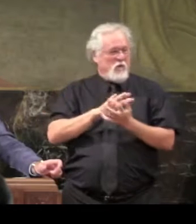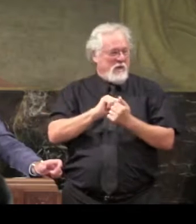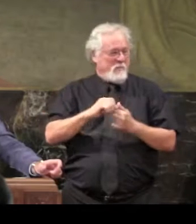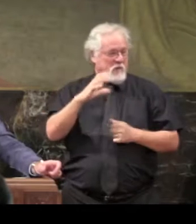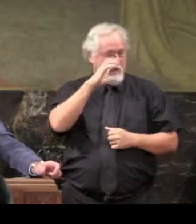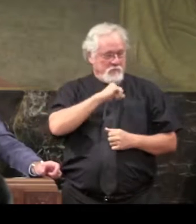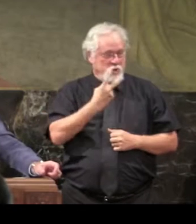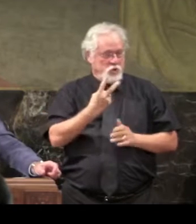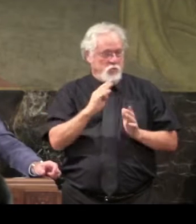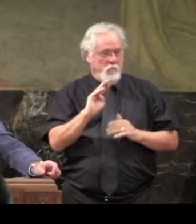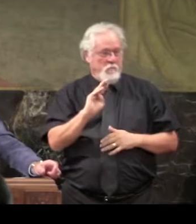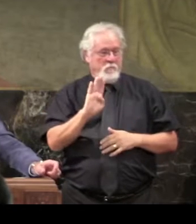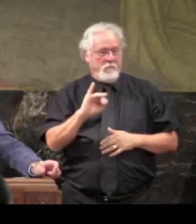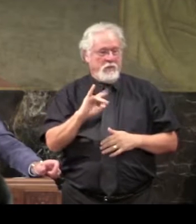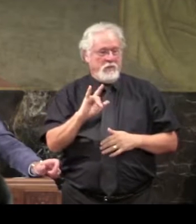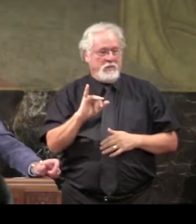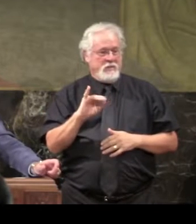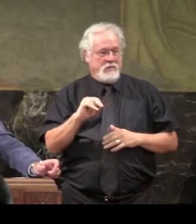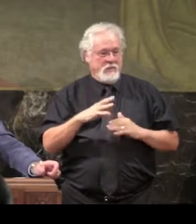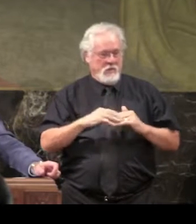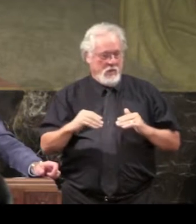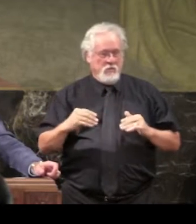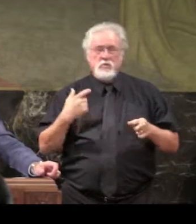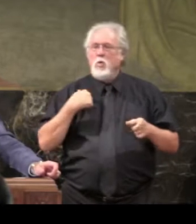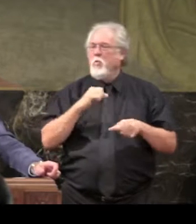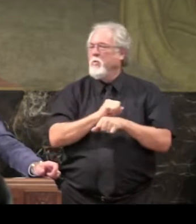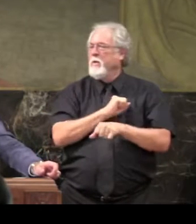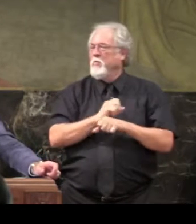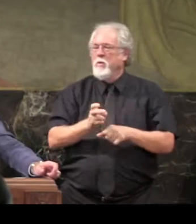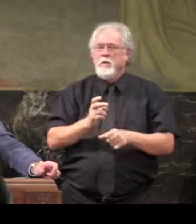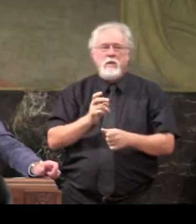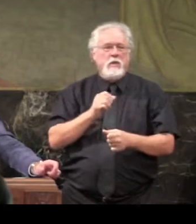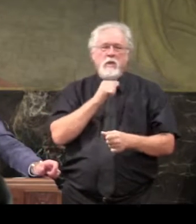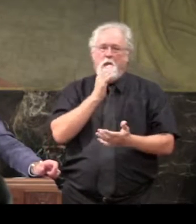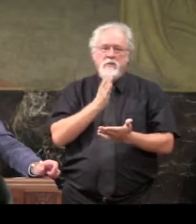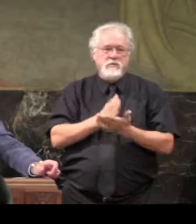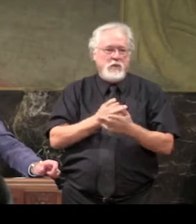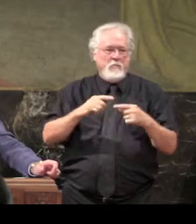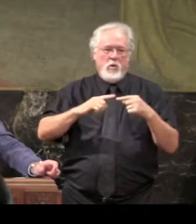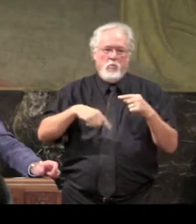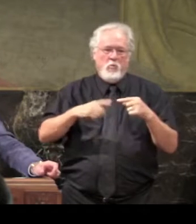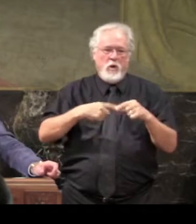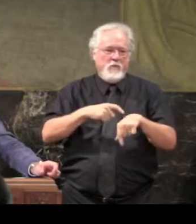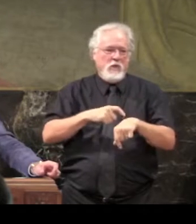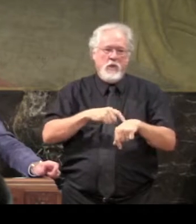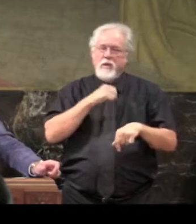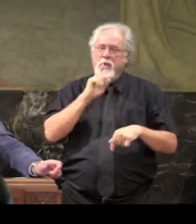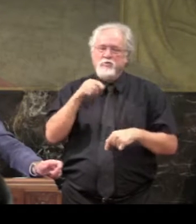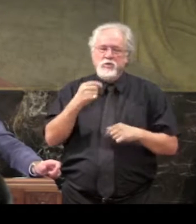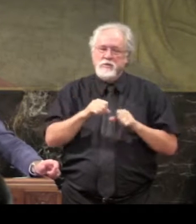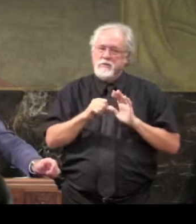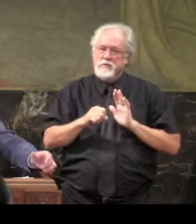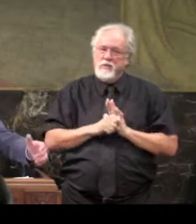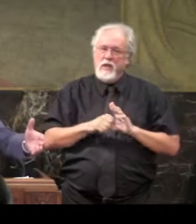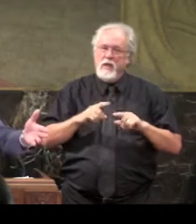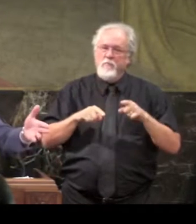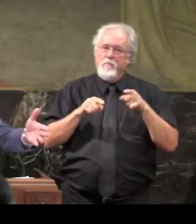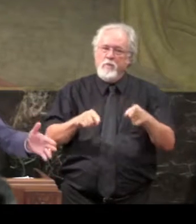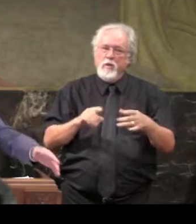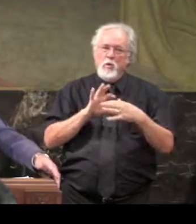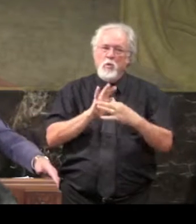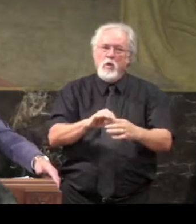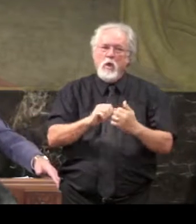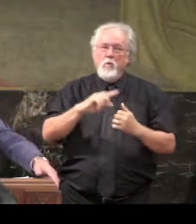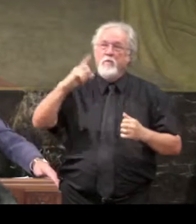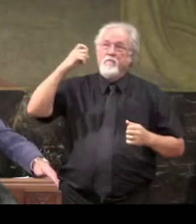was $2 billion. Now, we've been working nonstop around the clock, not just at the state level, but in coordination